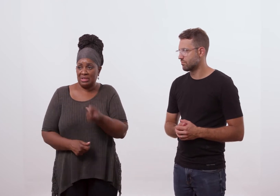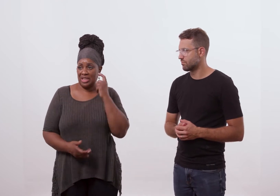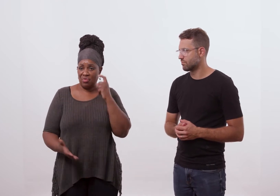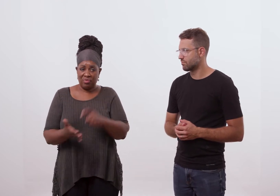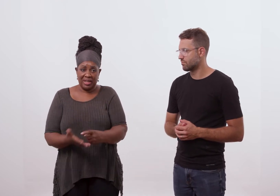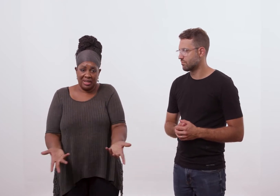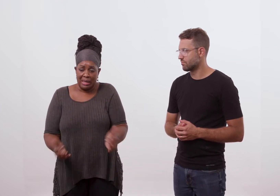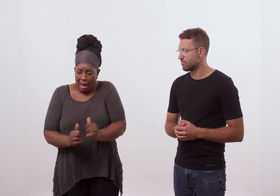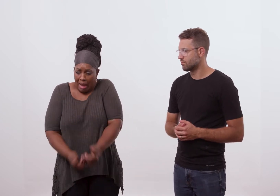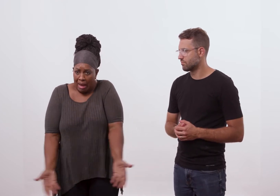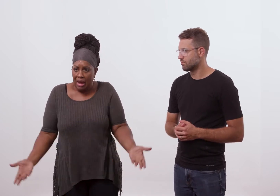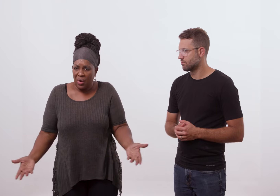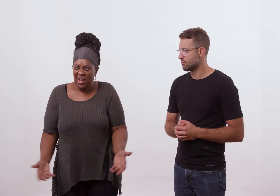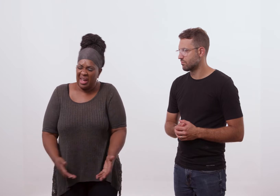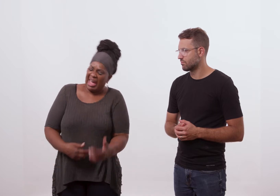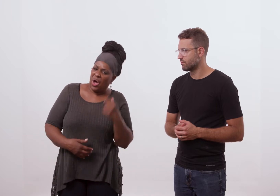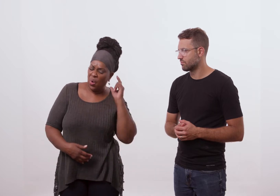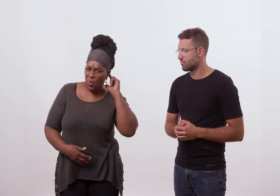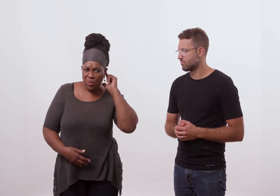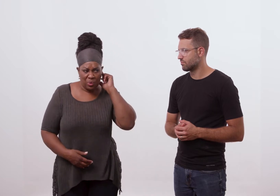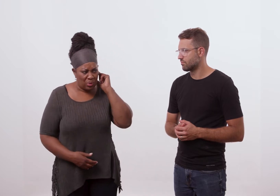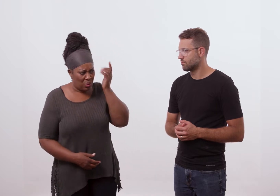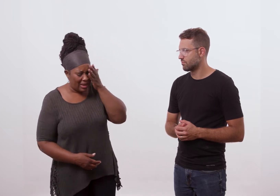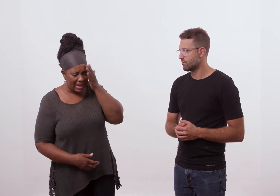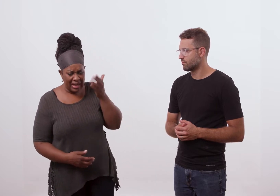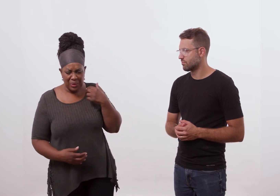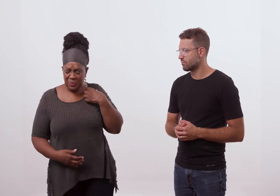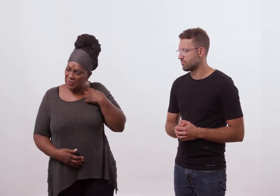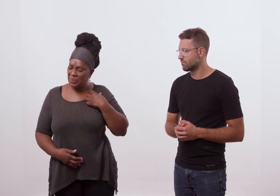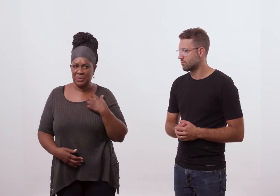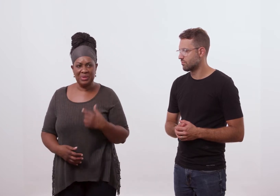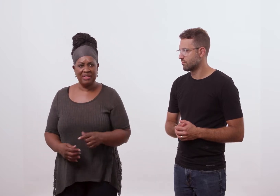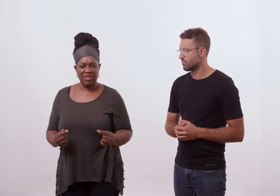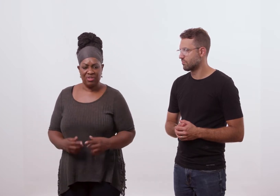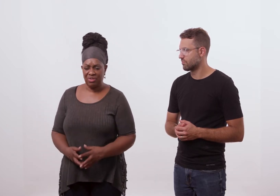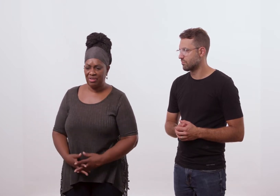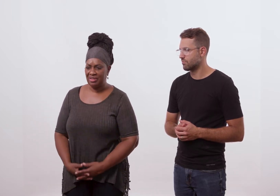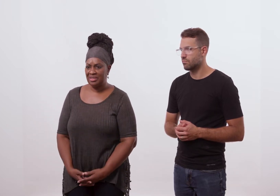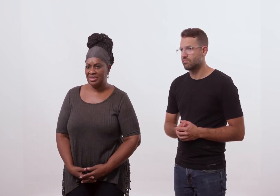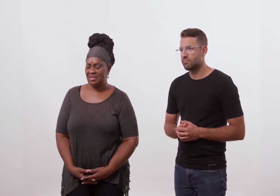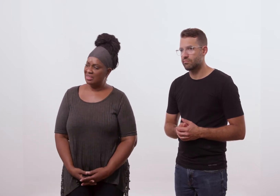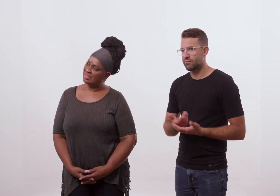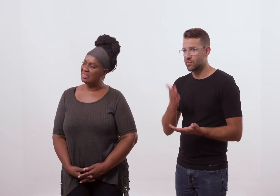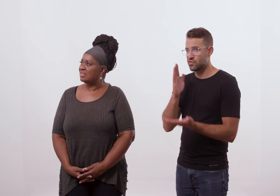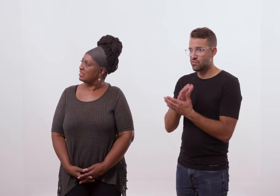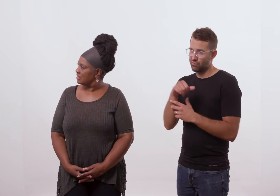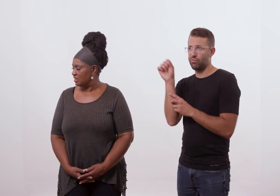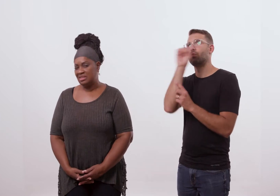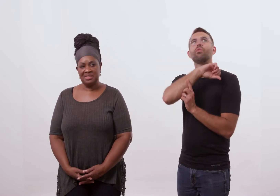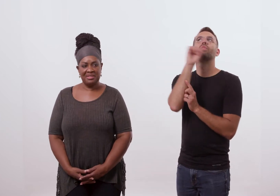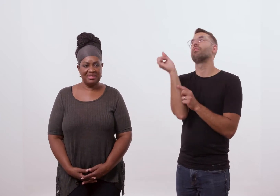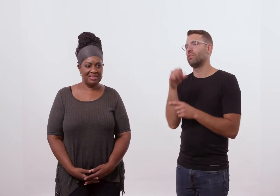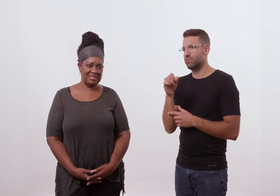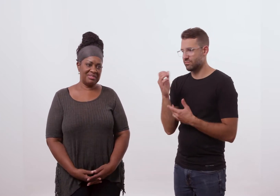know. Ow! One eye. Stop pulling. Stop shaking your head then. There's always been